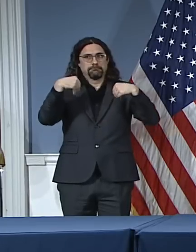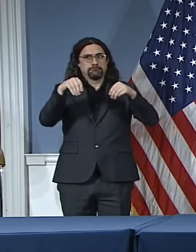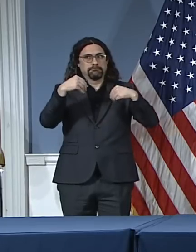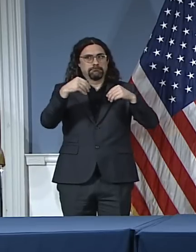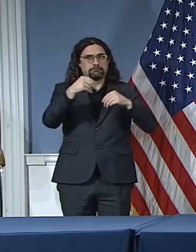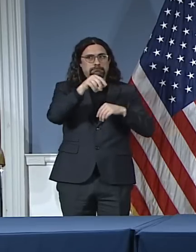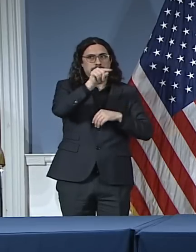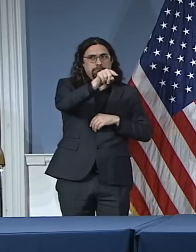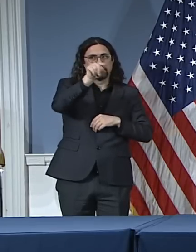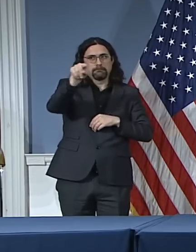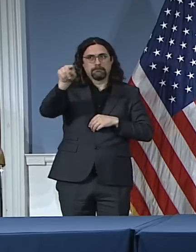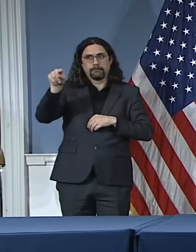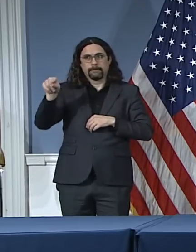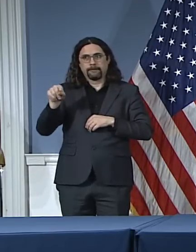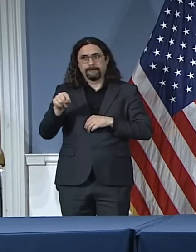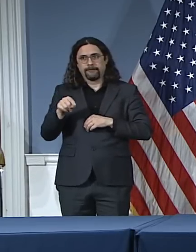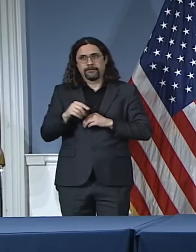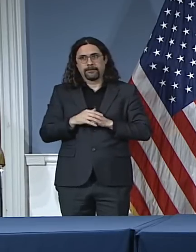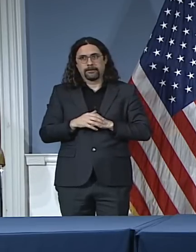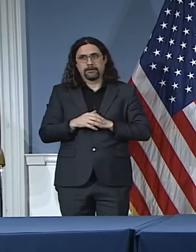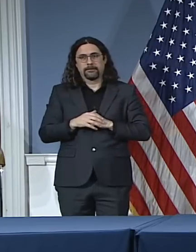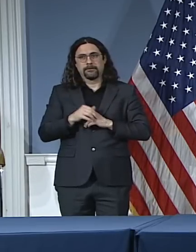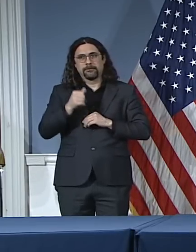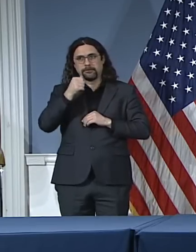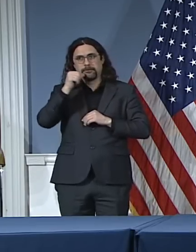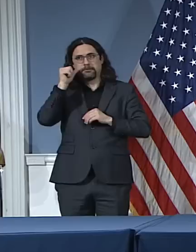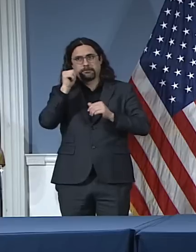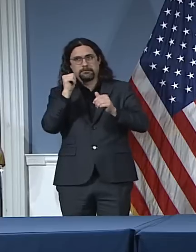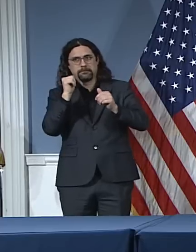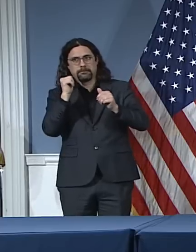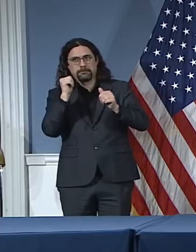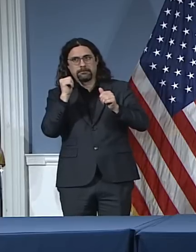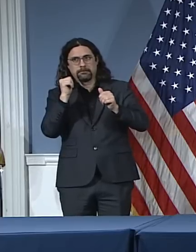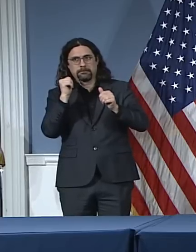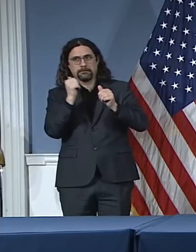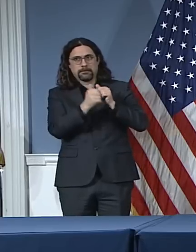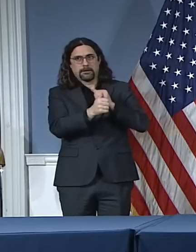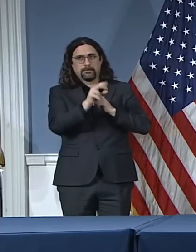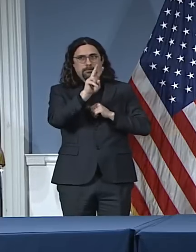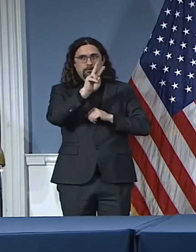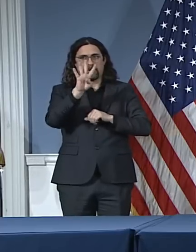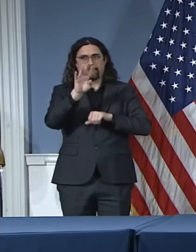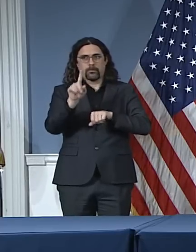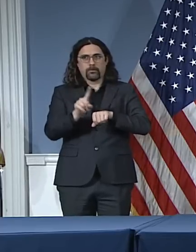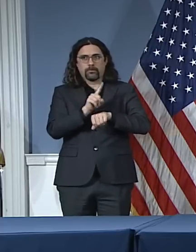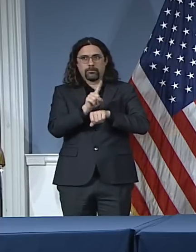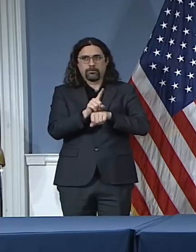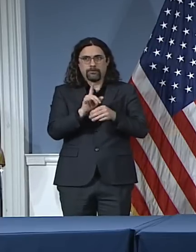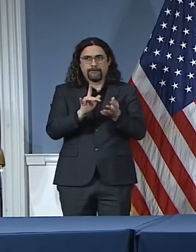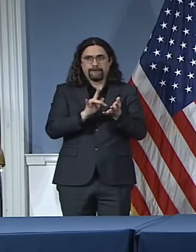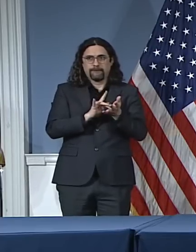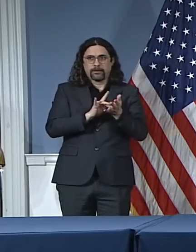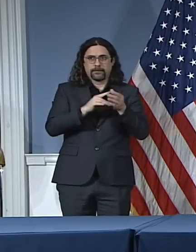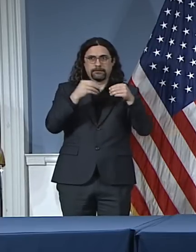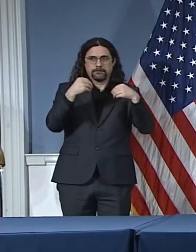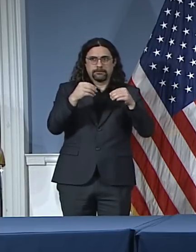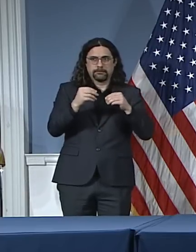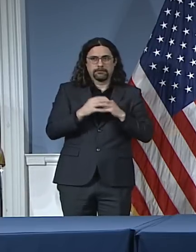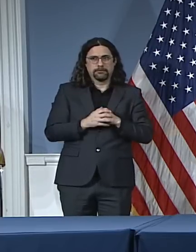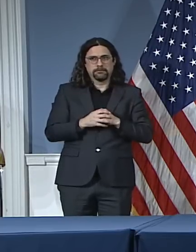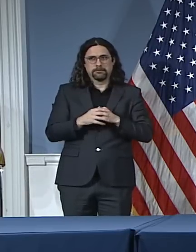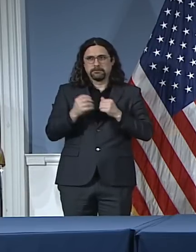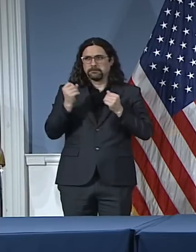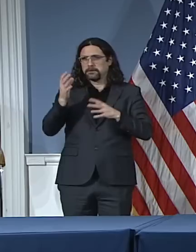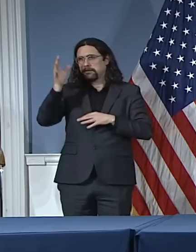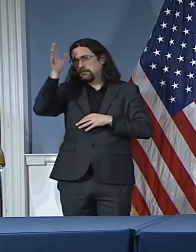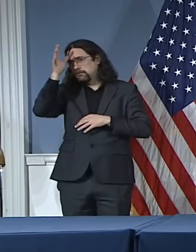over 1,600 visits by the men and women of the New York City Police Department, and literally no issues. A couple discussions